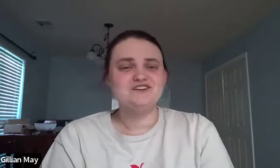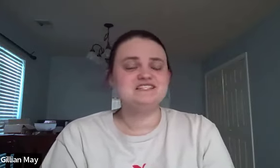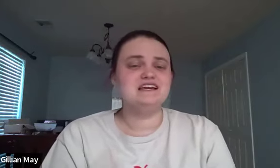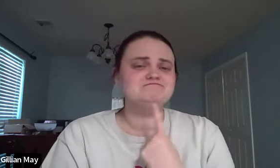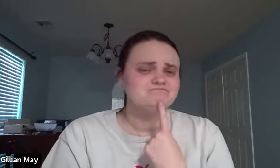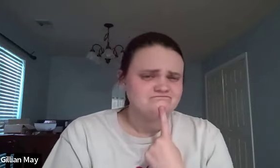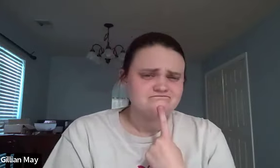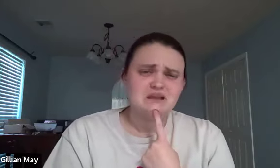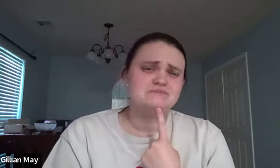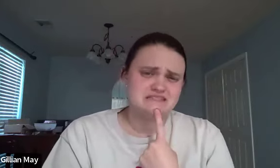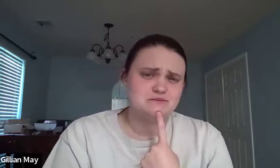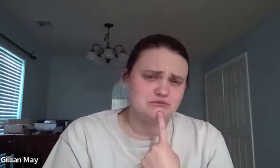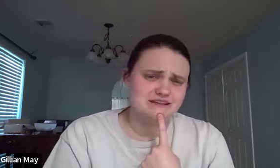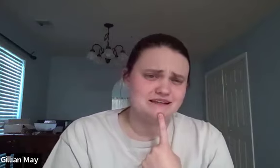Versus like, I'm disappointed, like